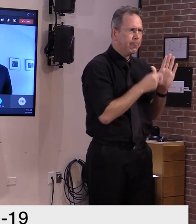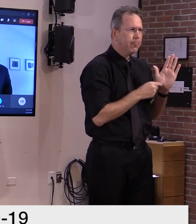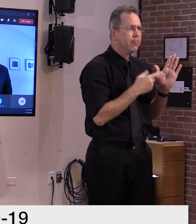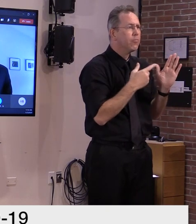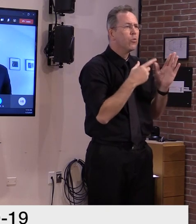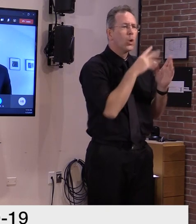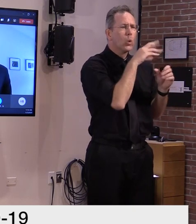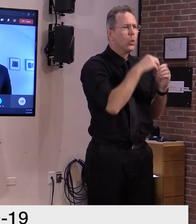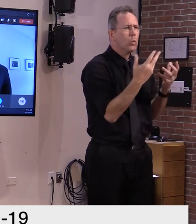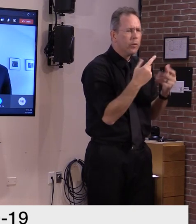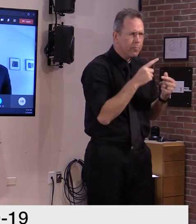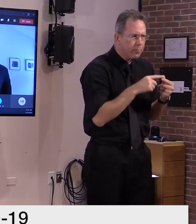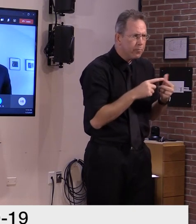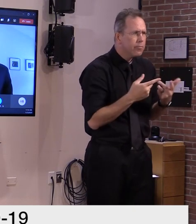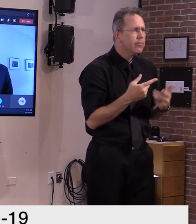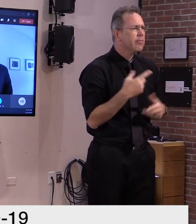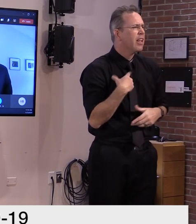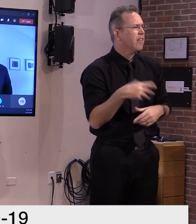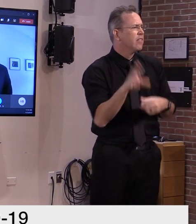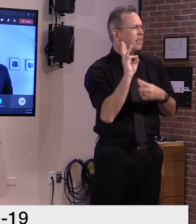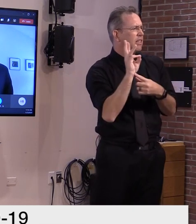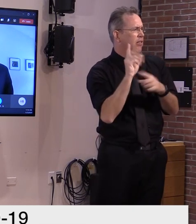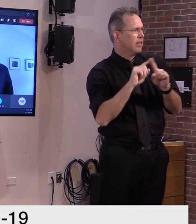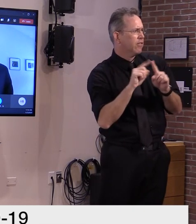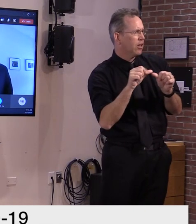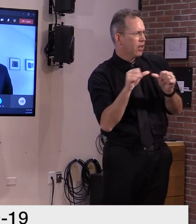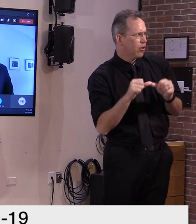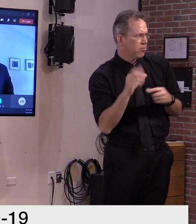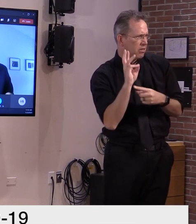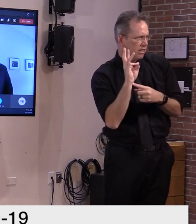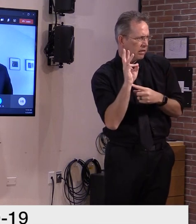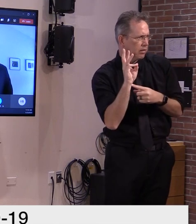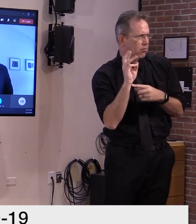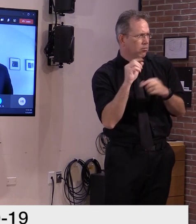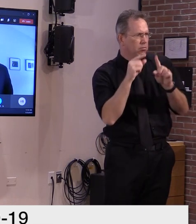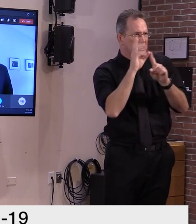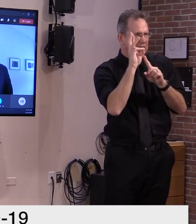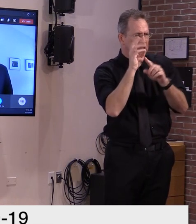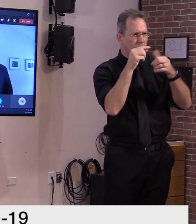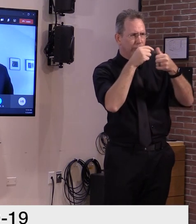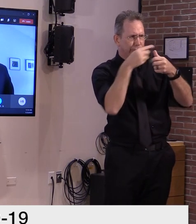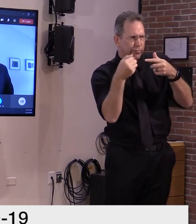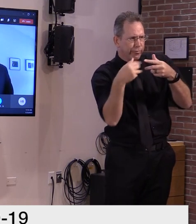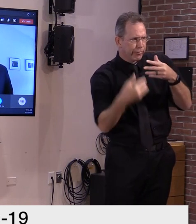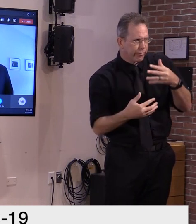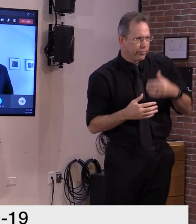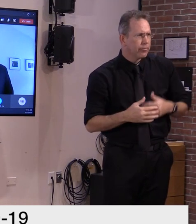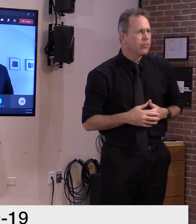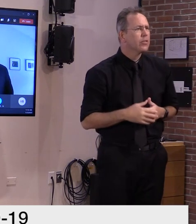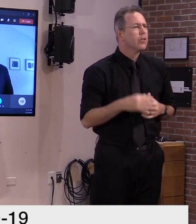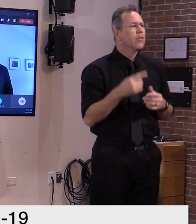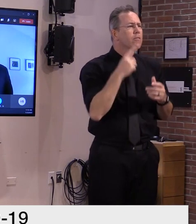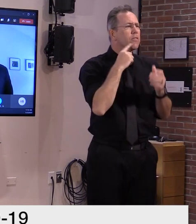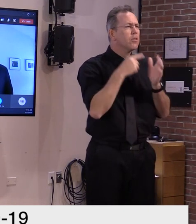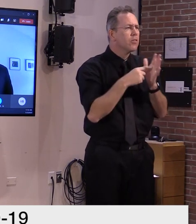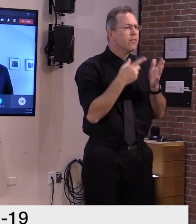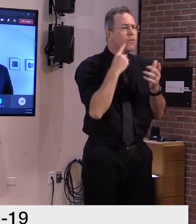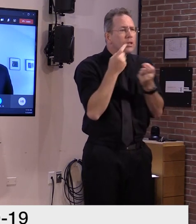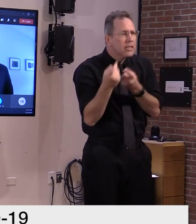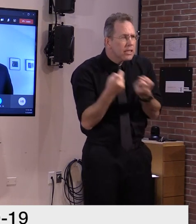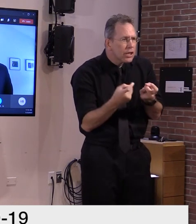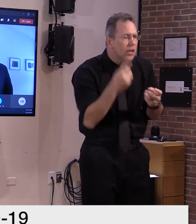six specific areas that add additional layers of safety for the skier, for the workers, and for